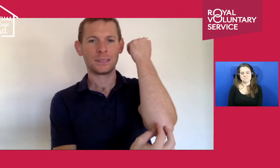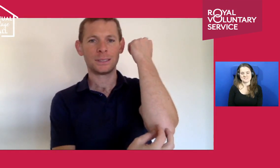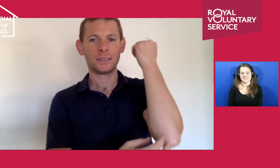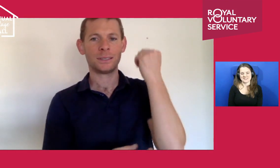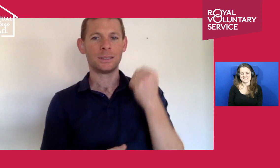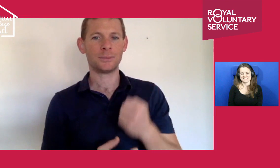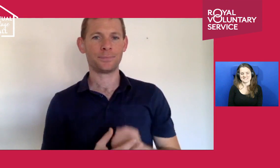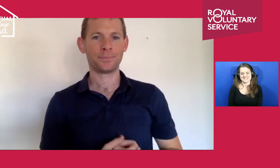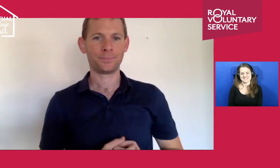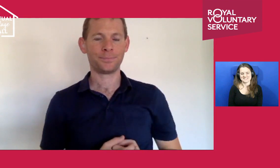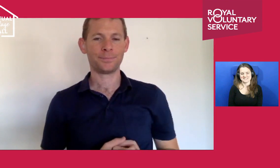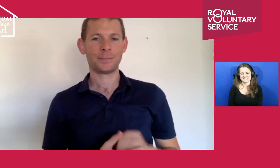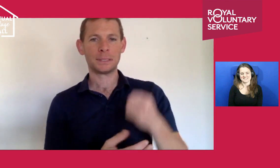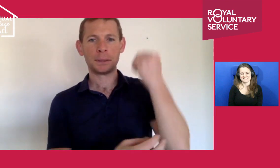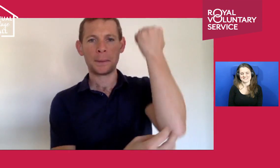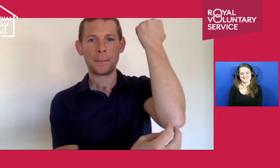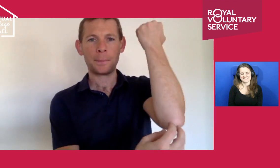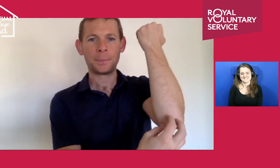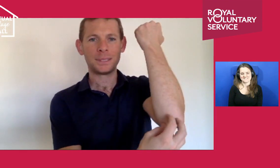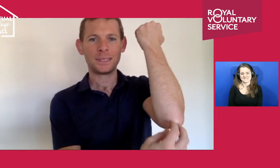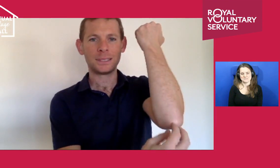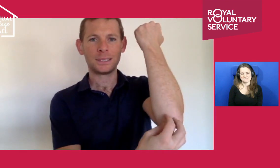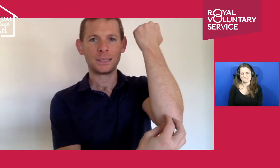And biscuit.